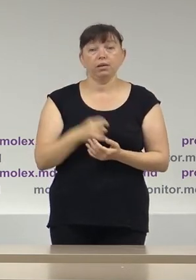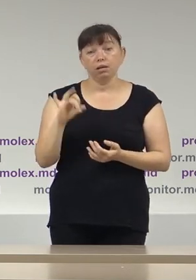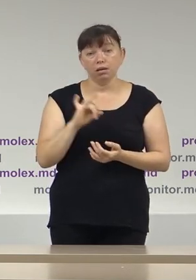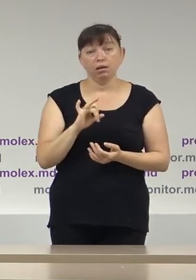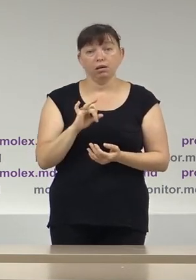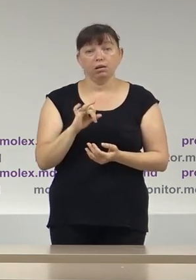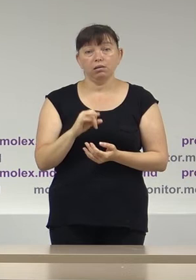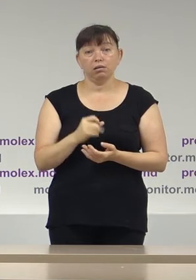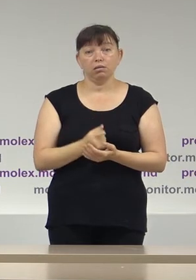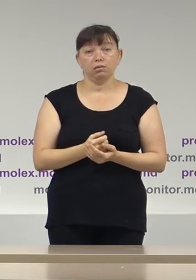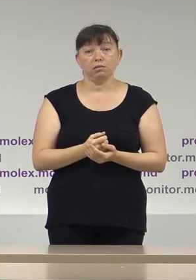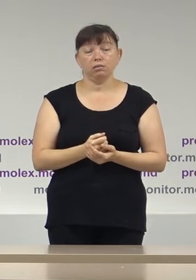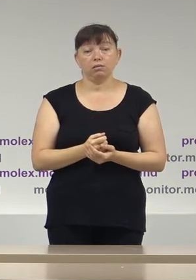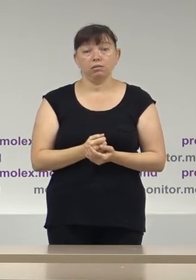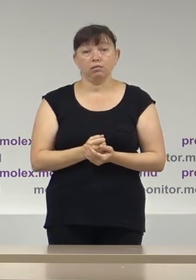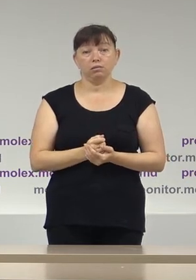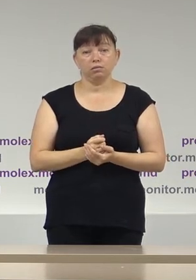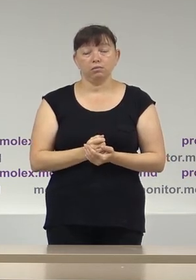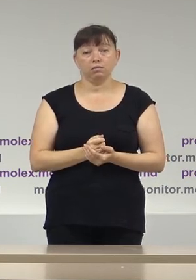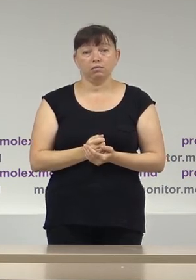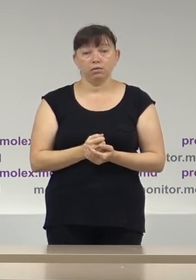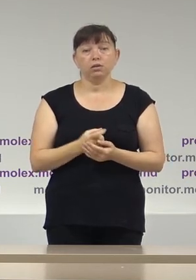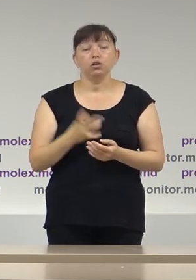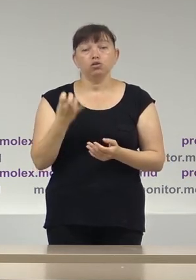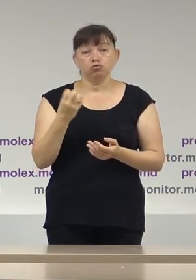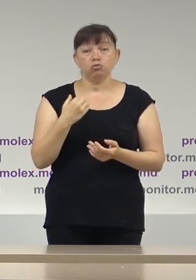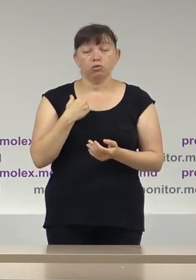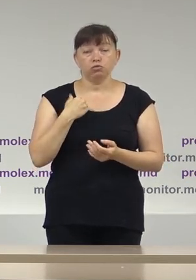not have the citizenship of the Republic of Moldova.